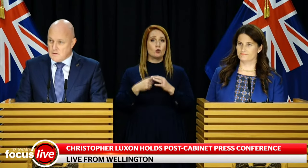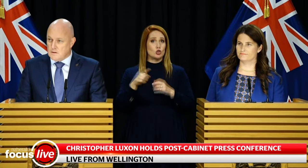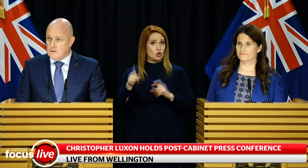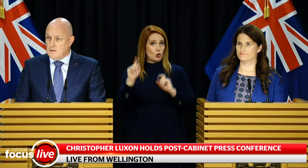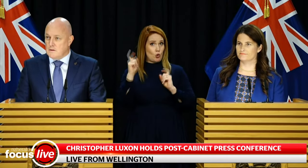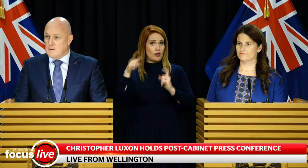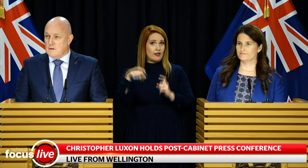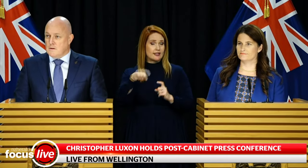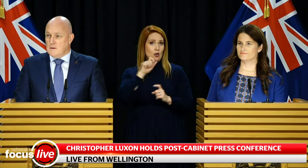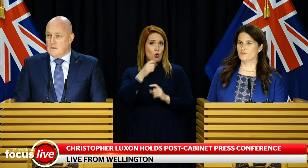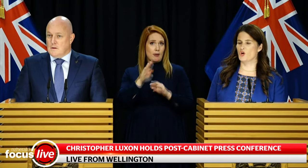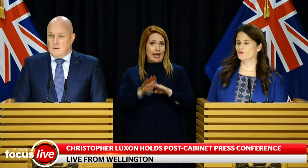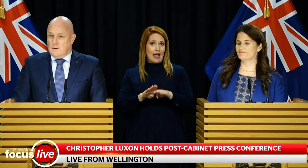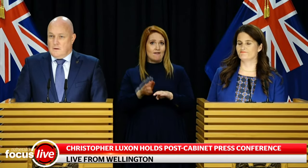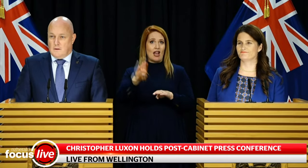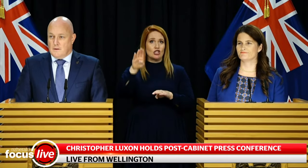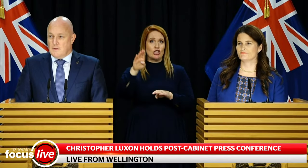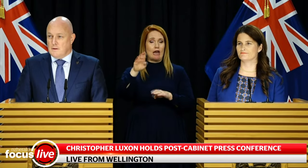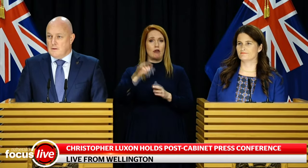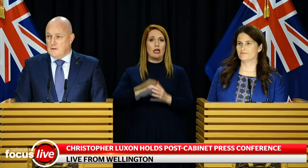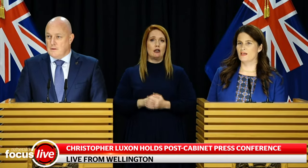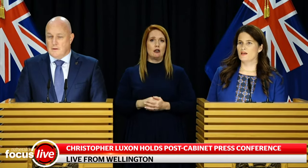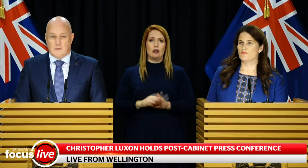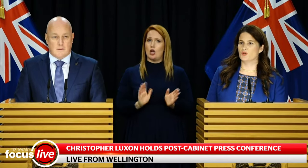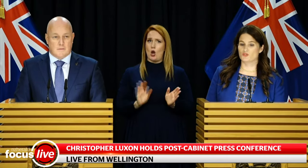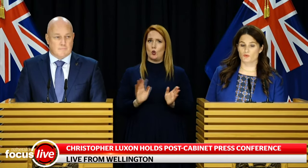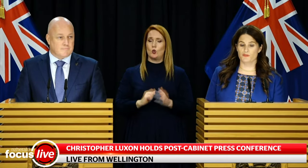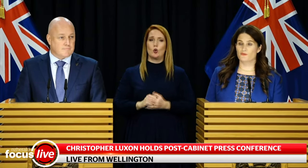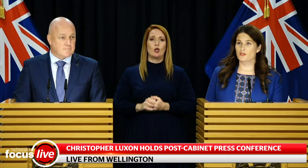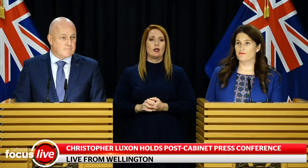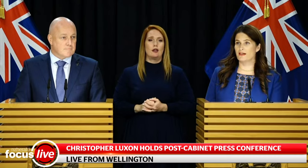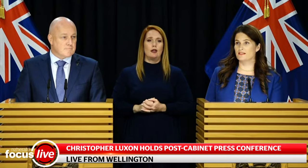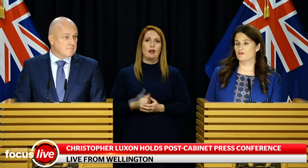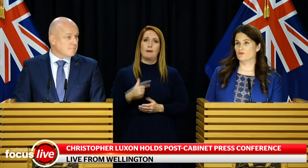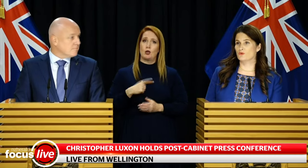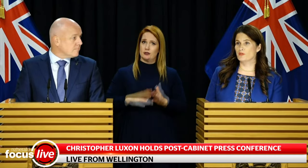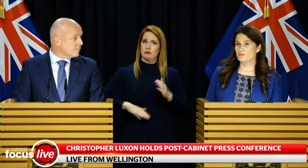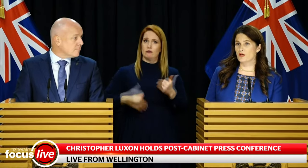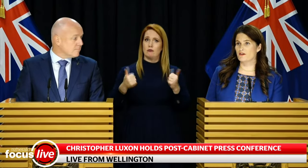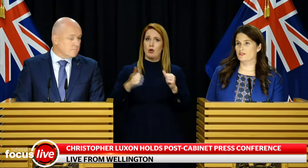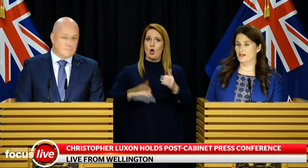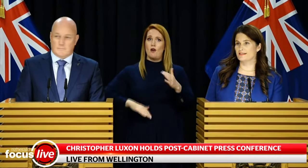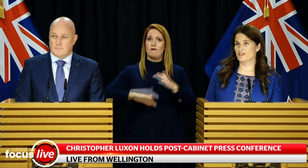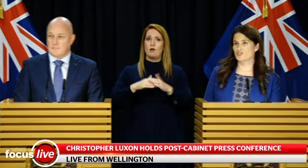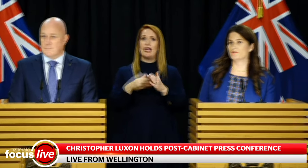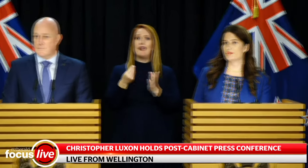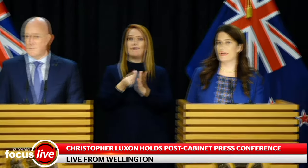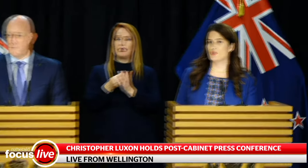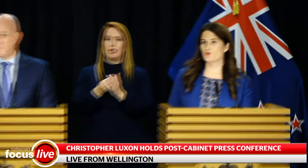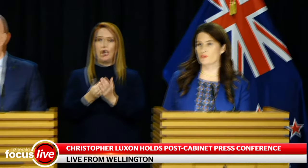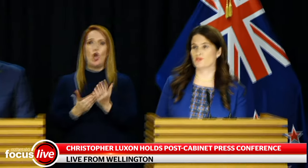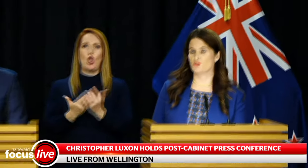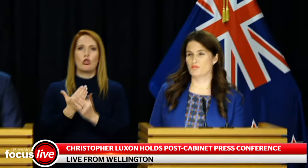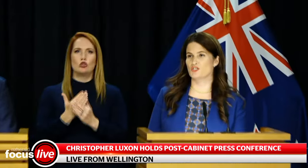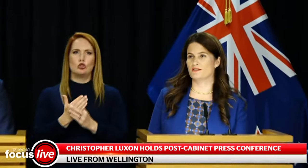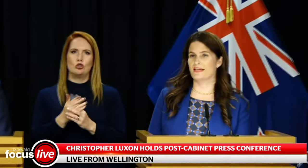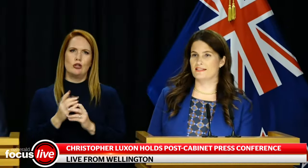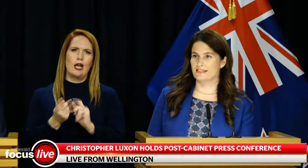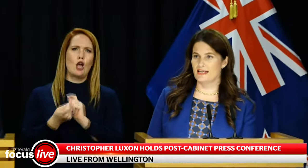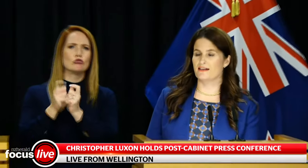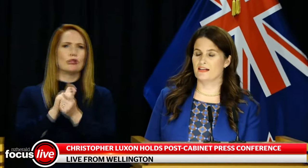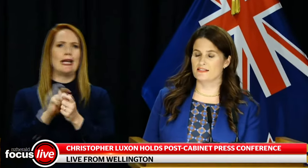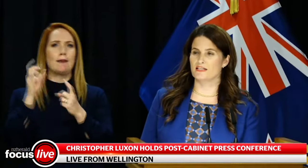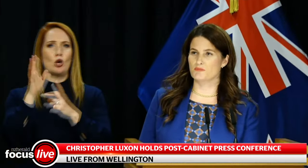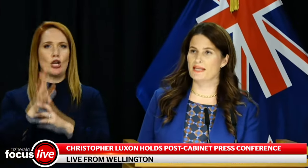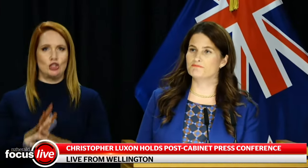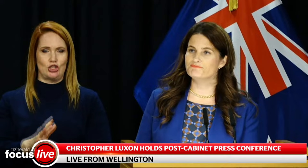that this will be inflationary at all? No, because it will be fully funded through reprioritisation and new revenue measures, as